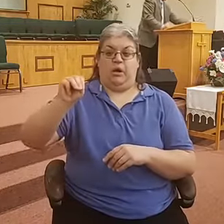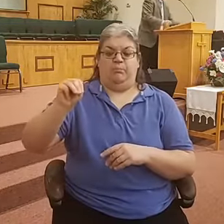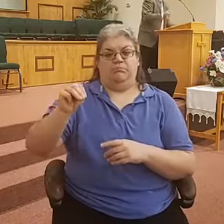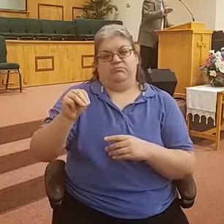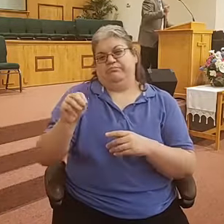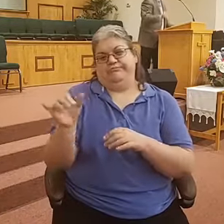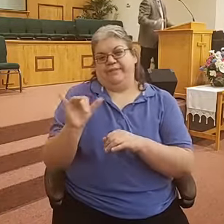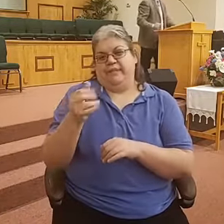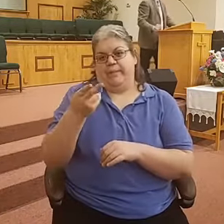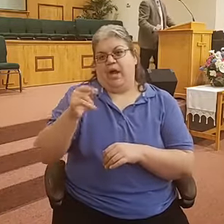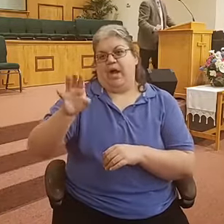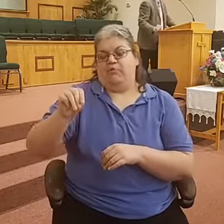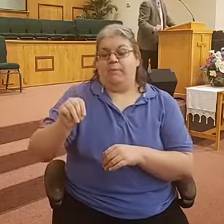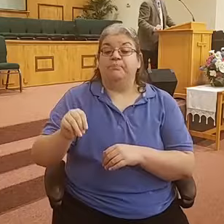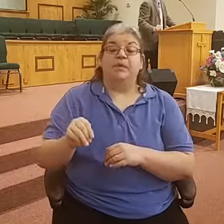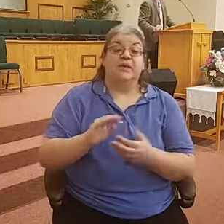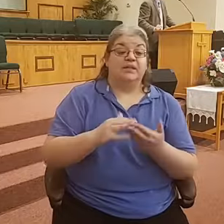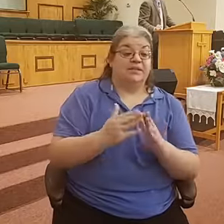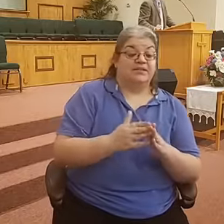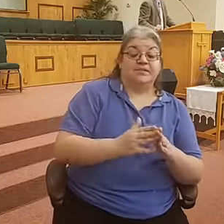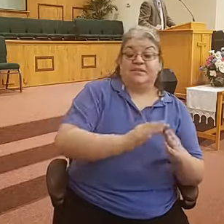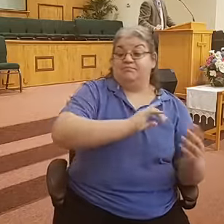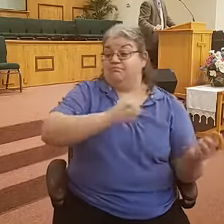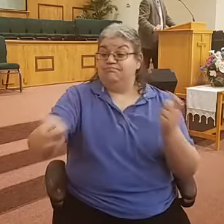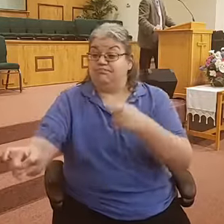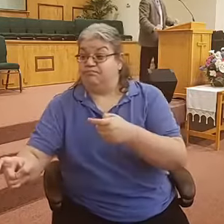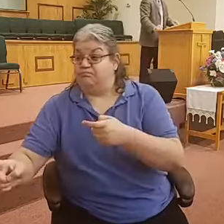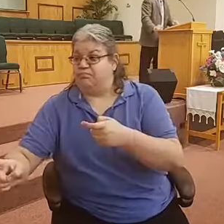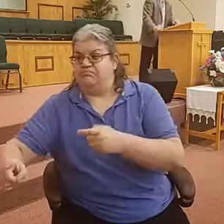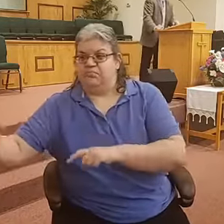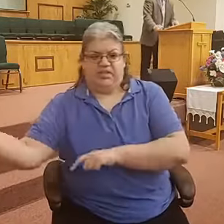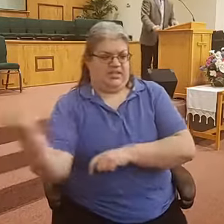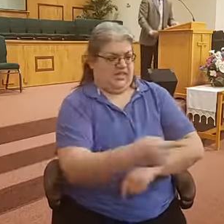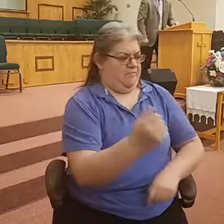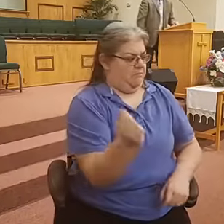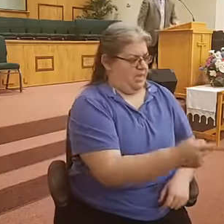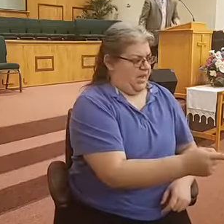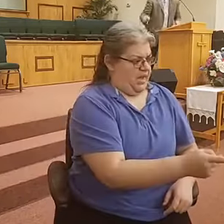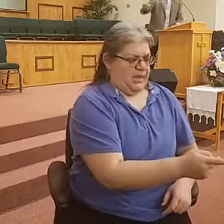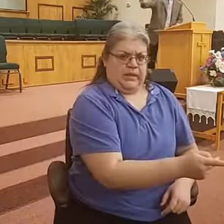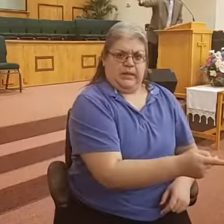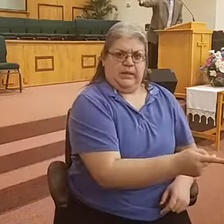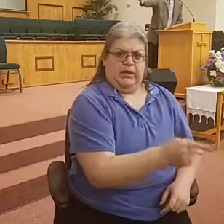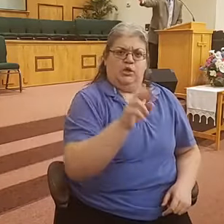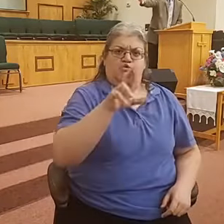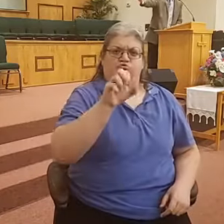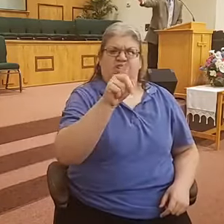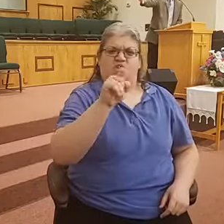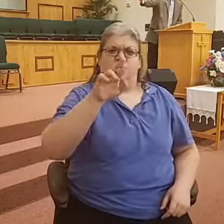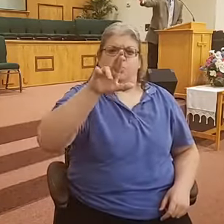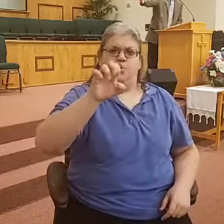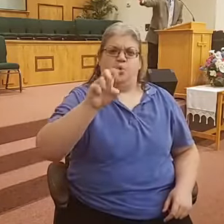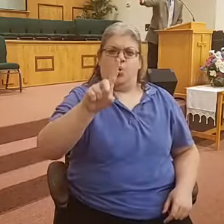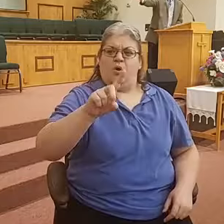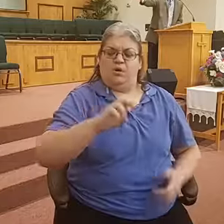to Solomon, Solomon built them. The word restored there means returned.